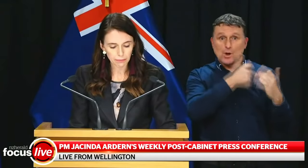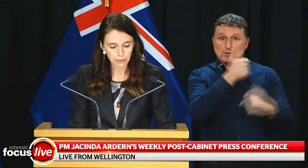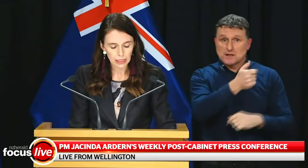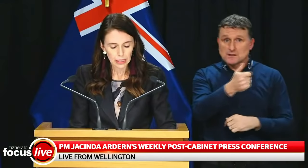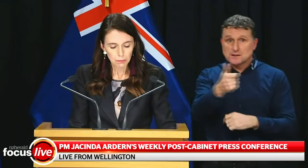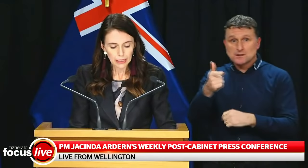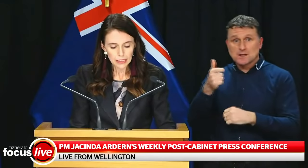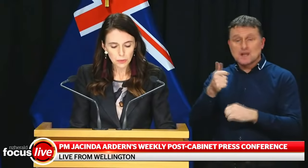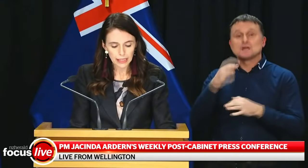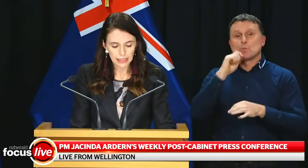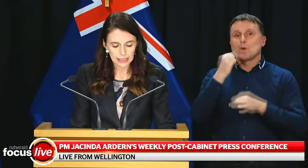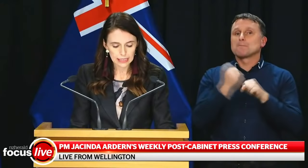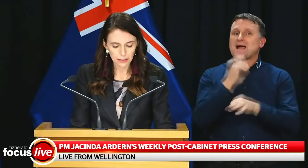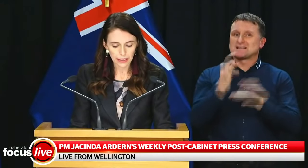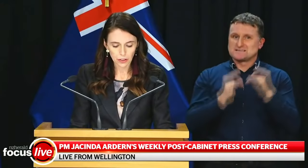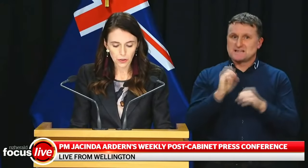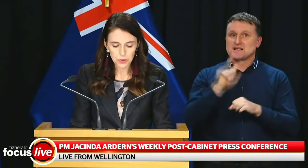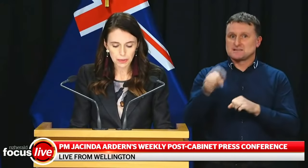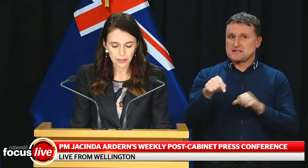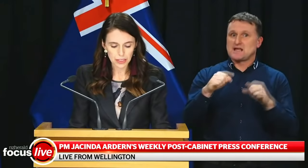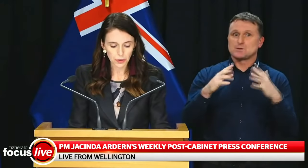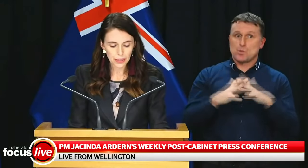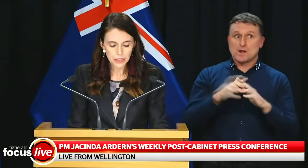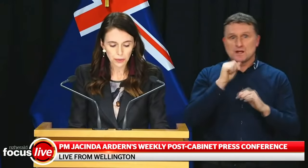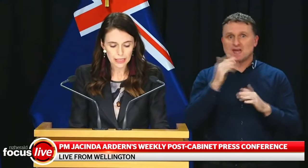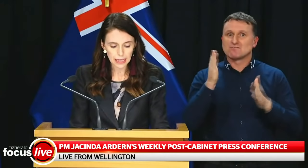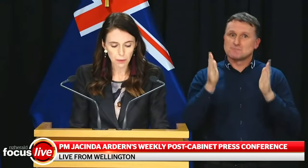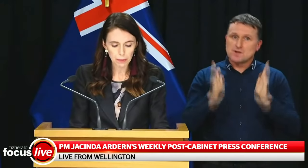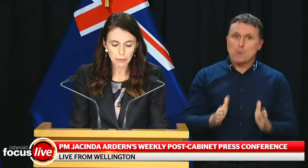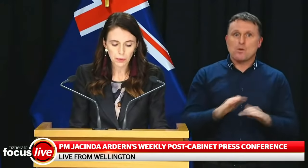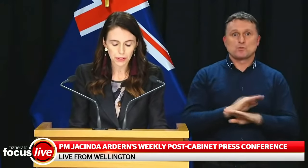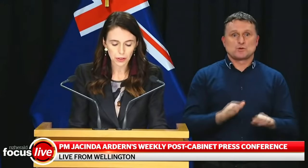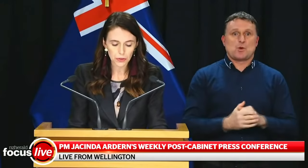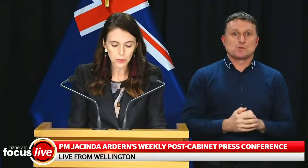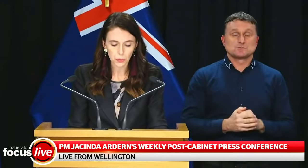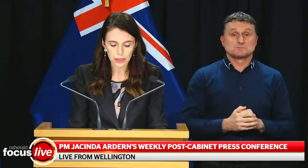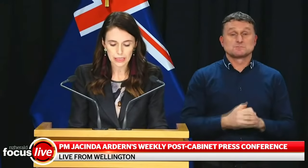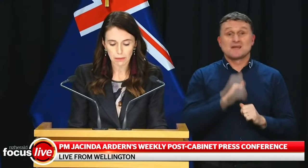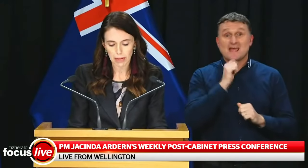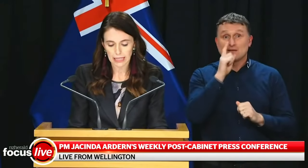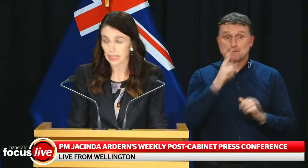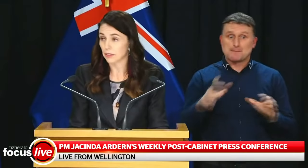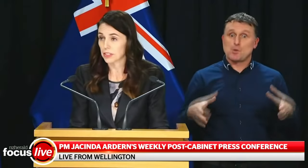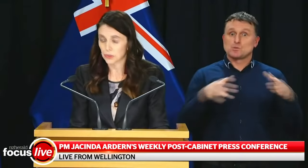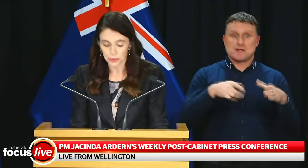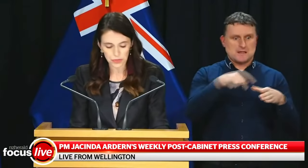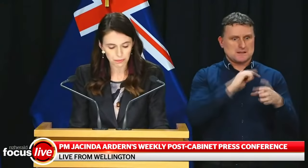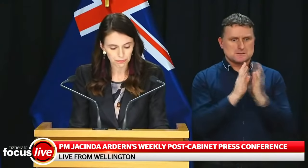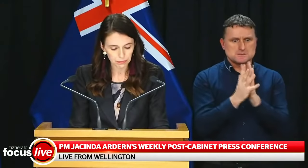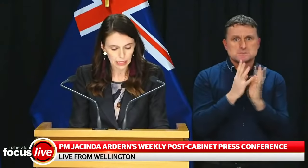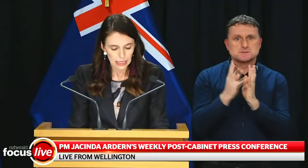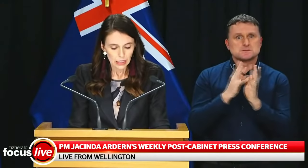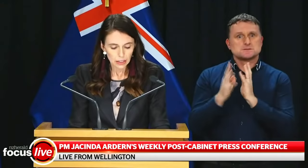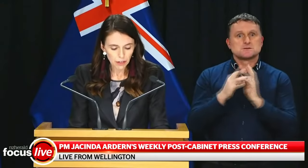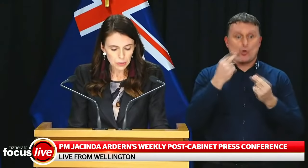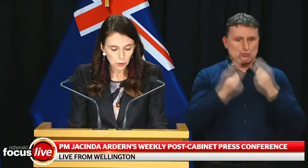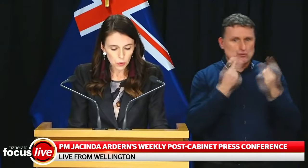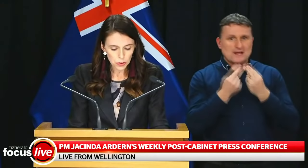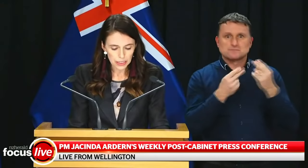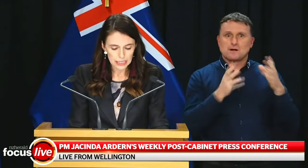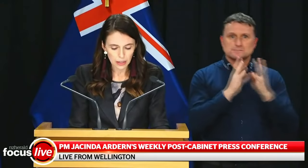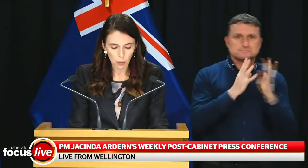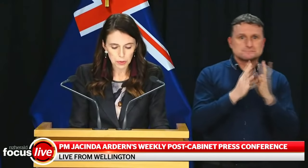week. Places we are considering are those where there is increased risk and where people are in close quarters like bars and restaurants. The